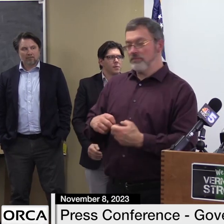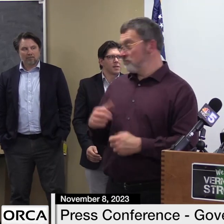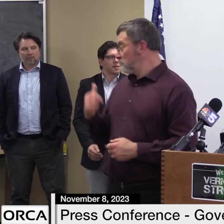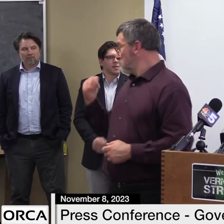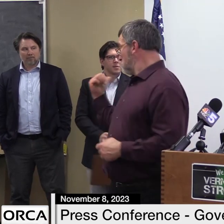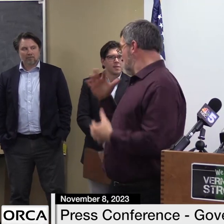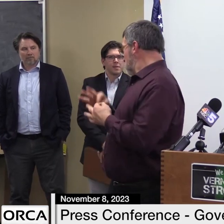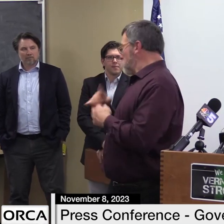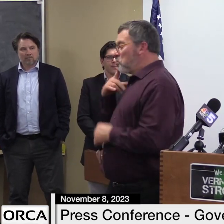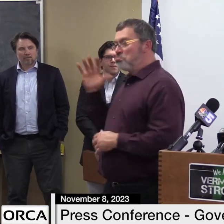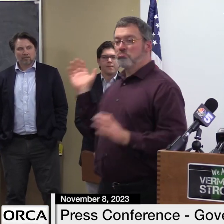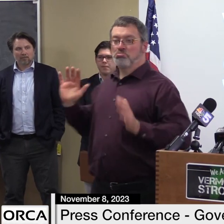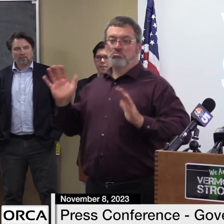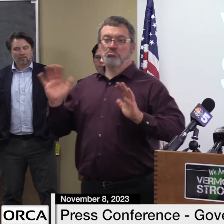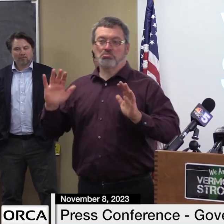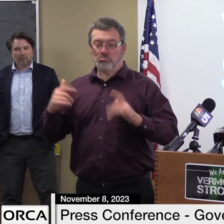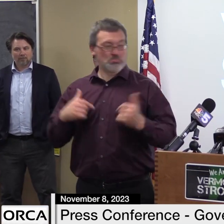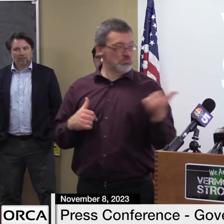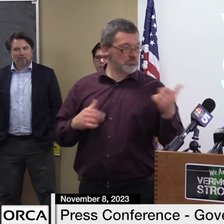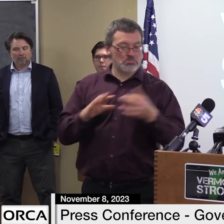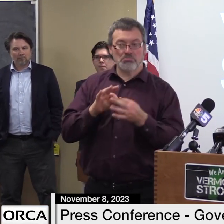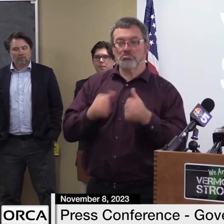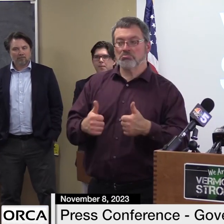anything. I think that's right. Yep.